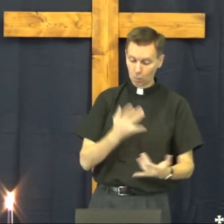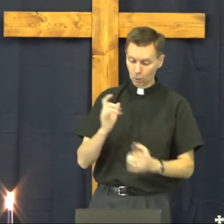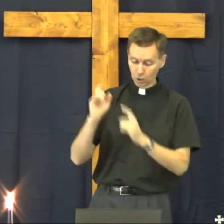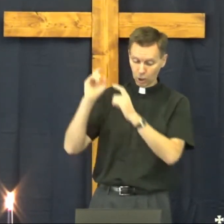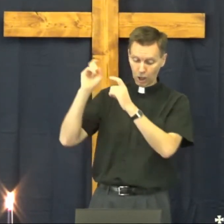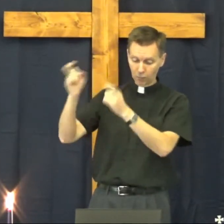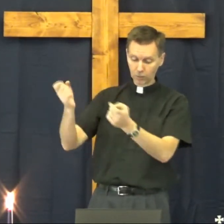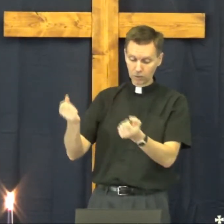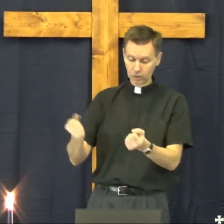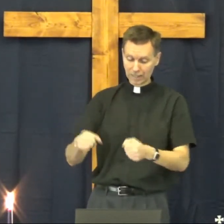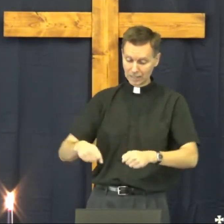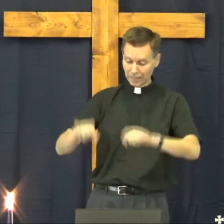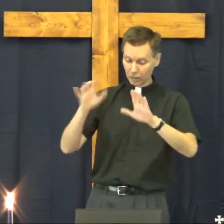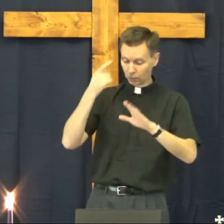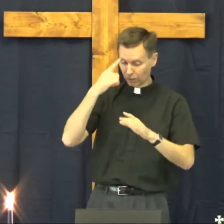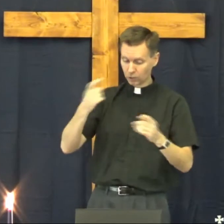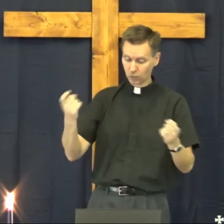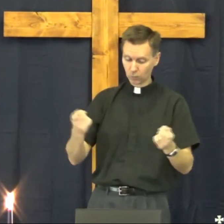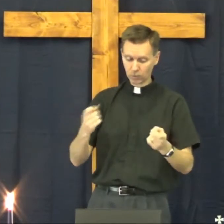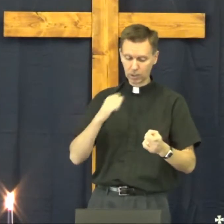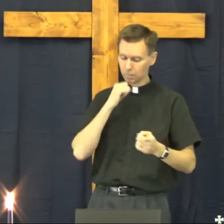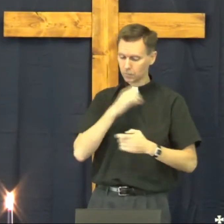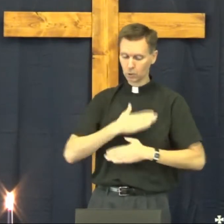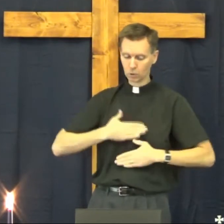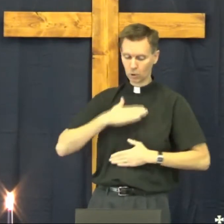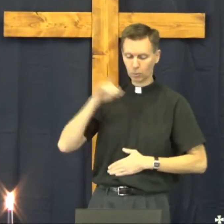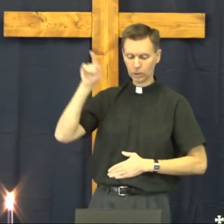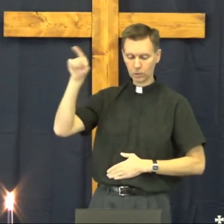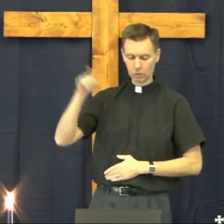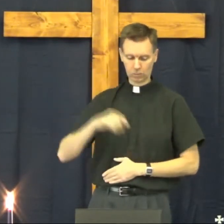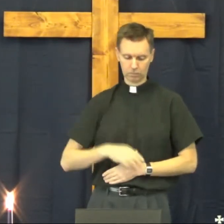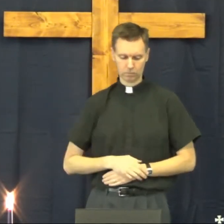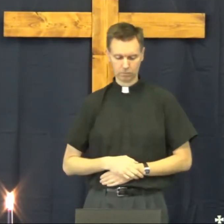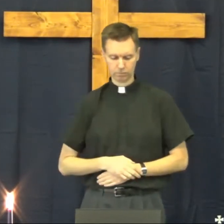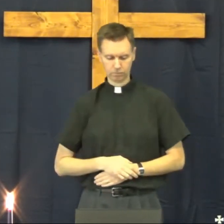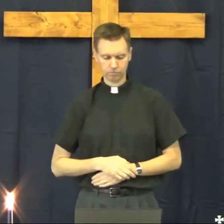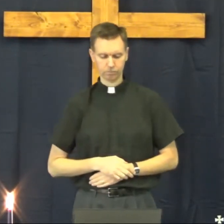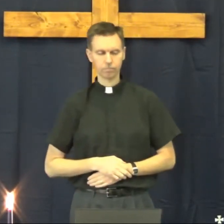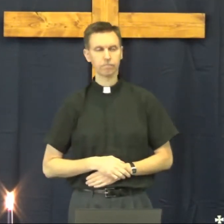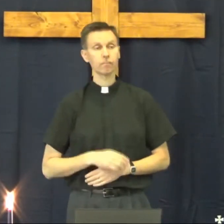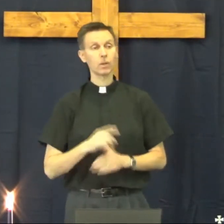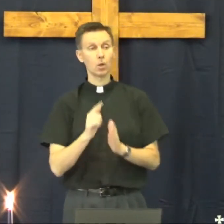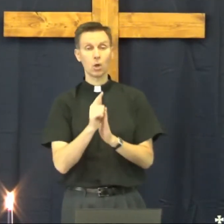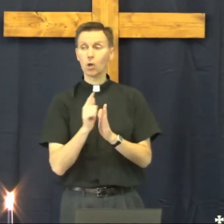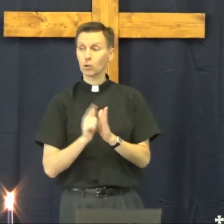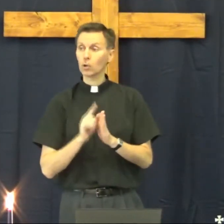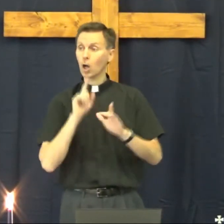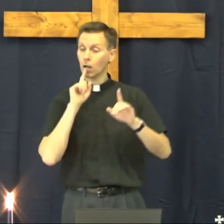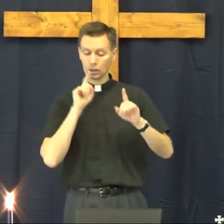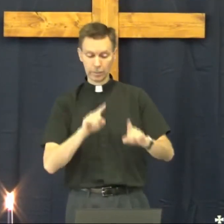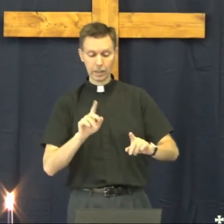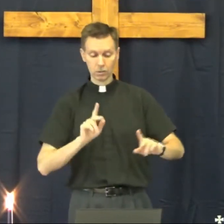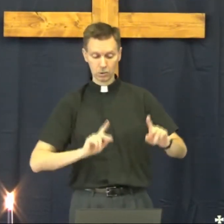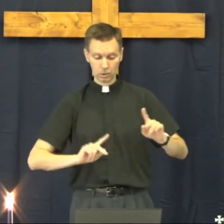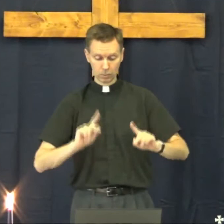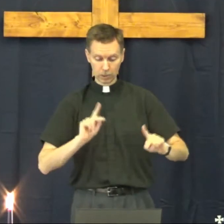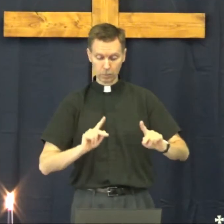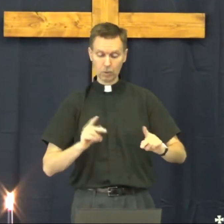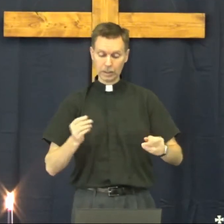Burnt offerings and sacrifices for sin don't please you. The law commands people